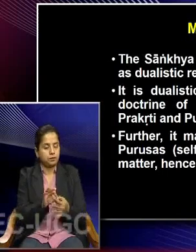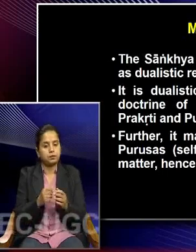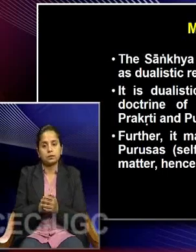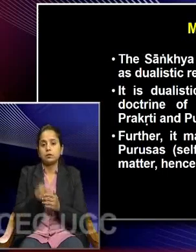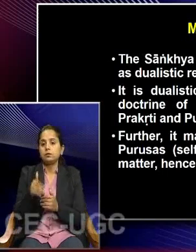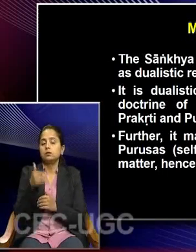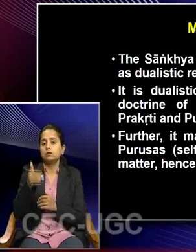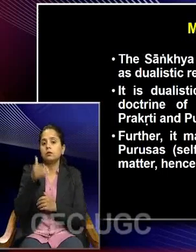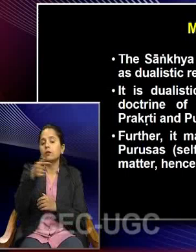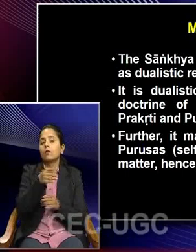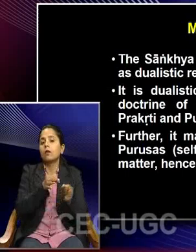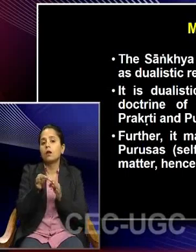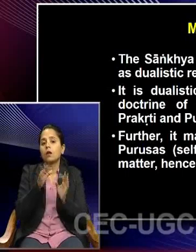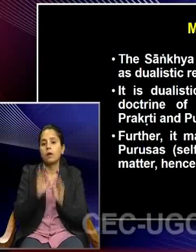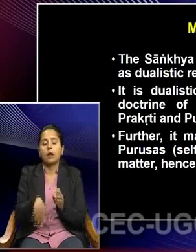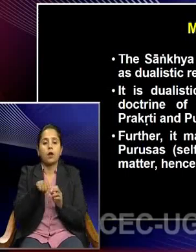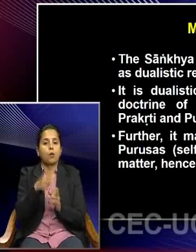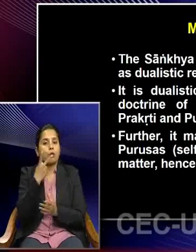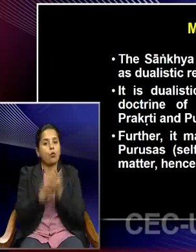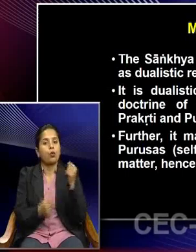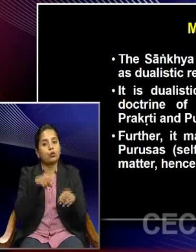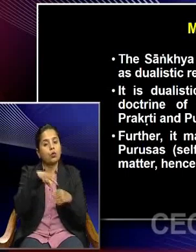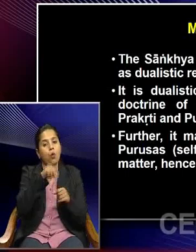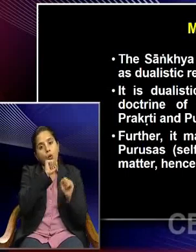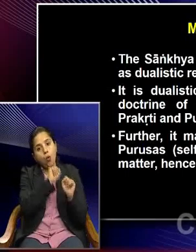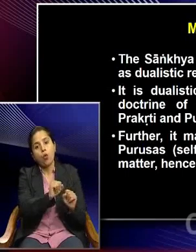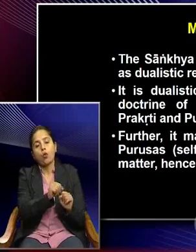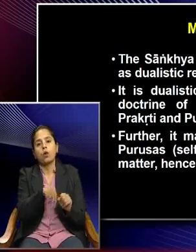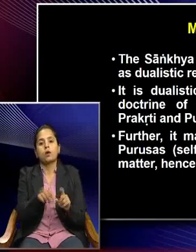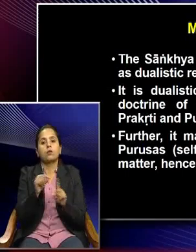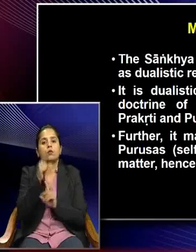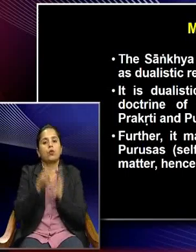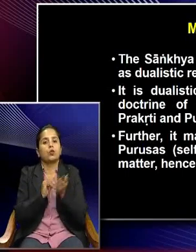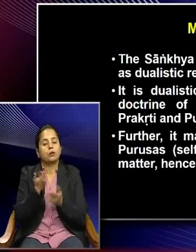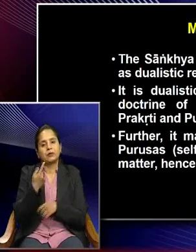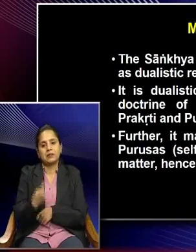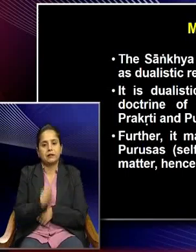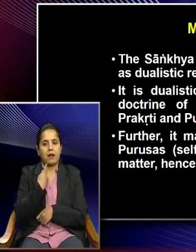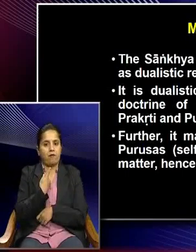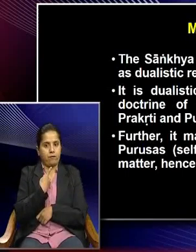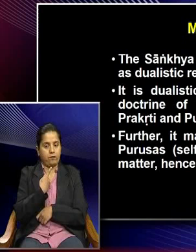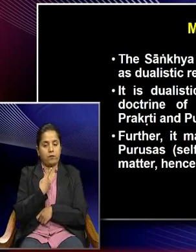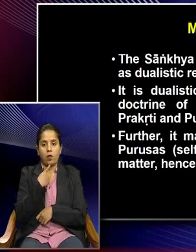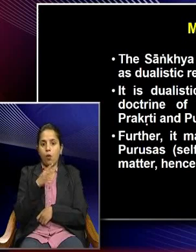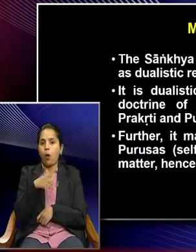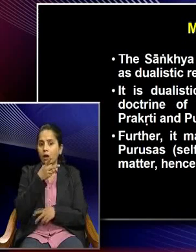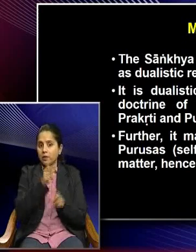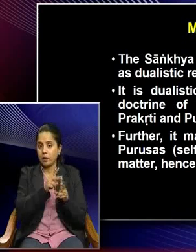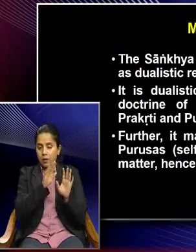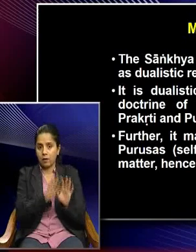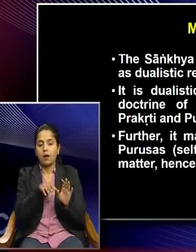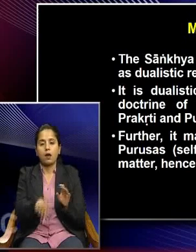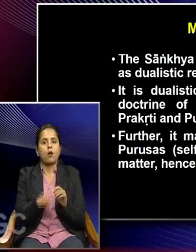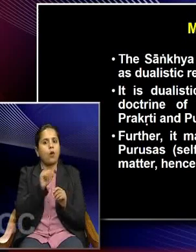Further, it maintains a plurality of Purushas, which is the selves, and the existence of